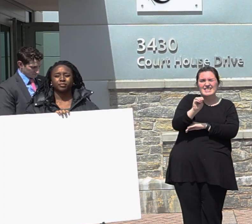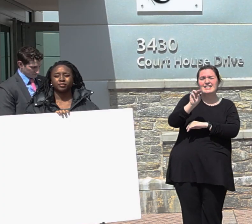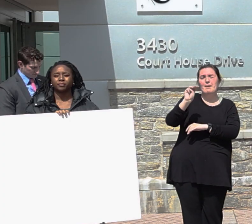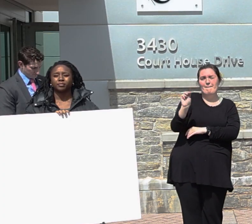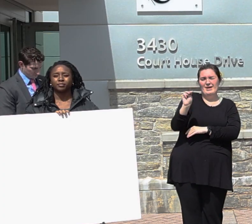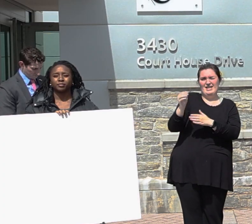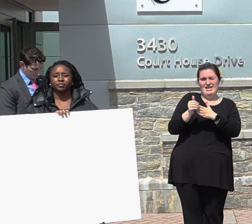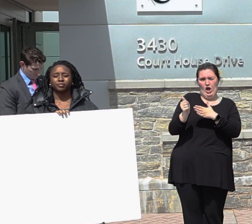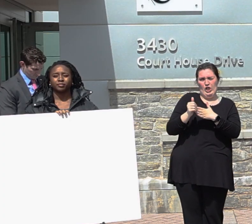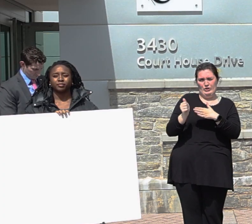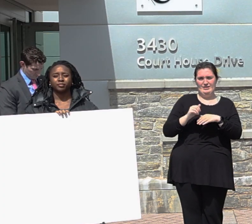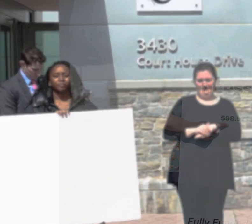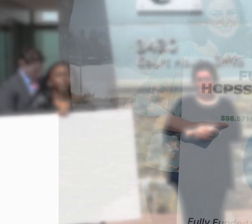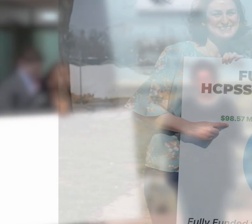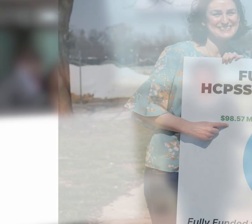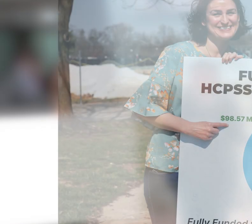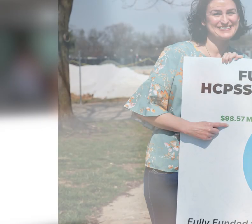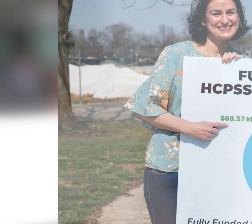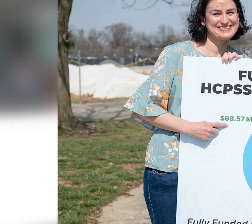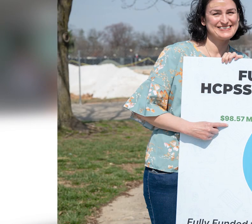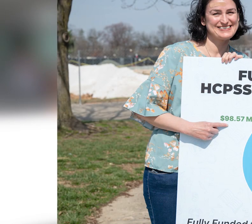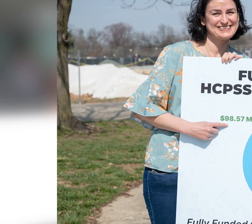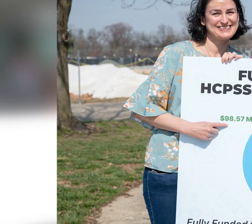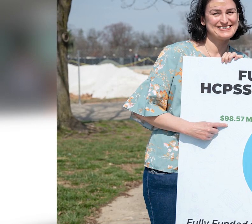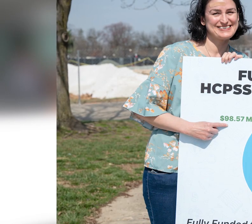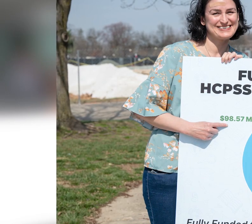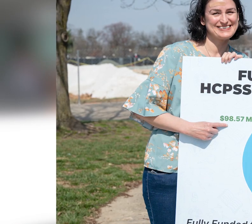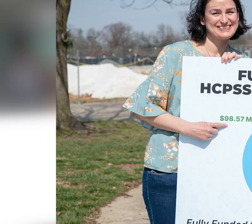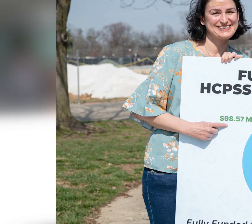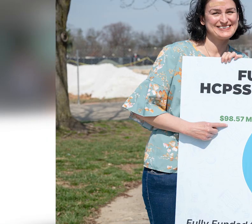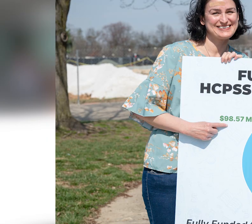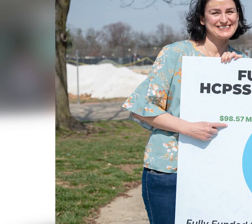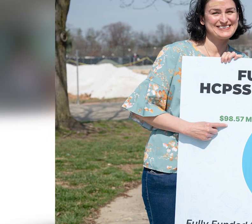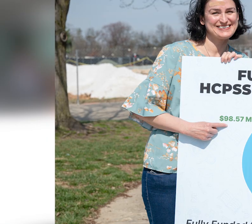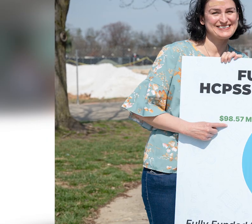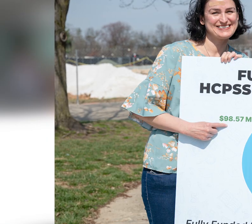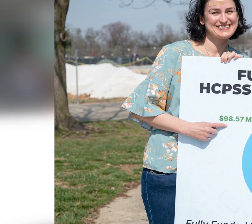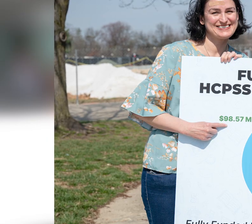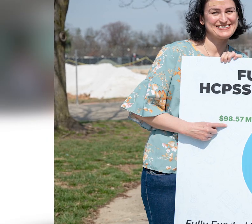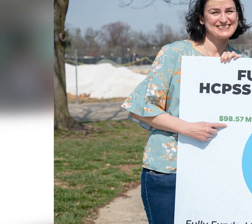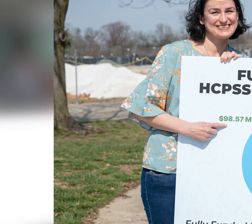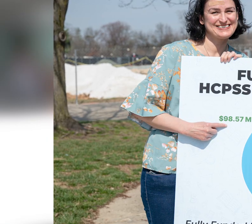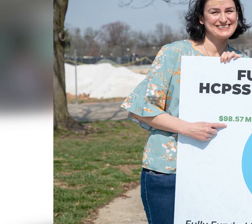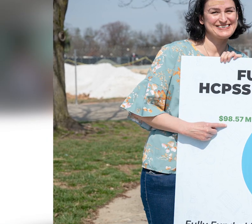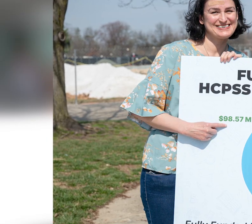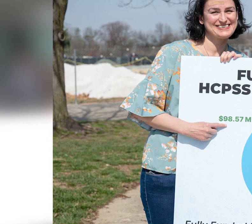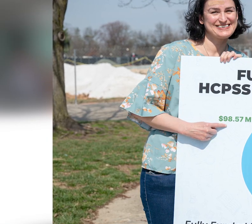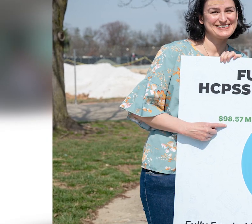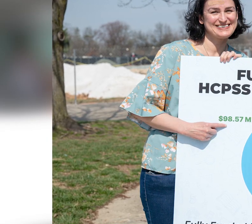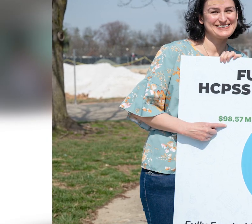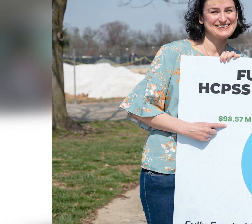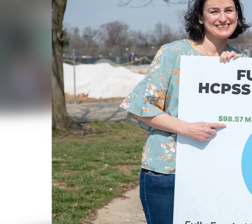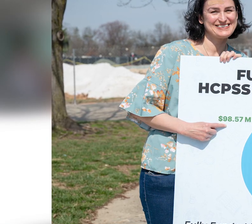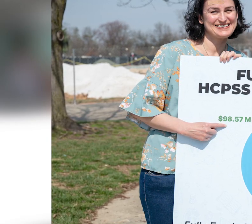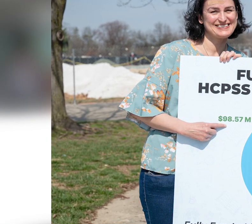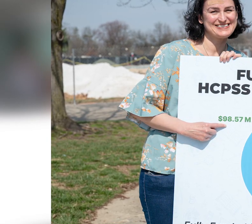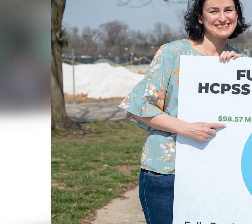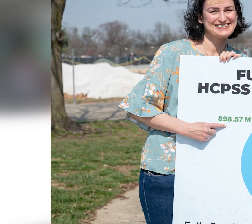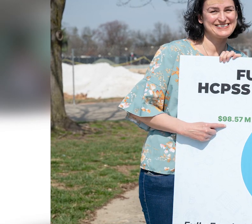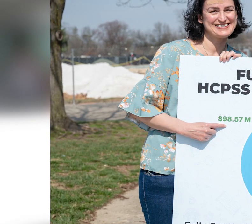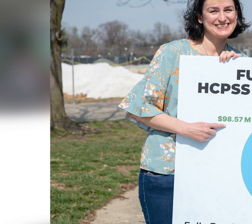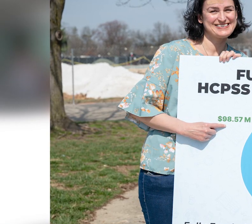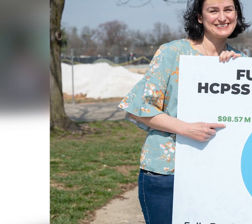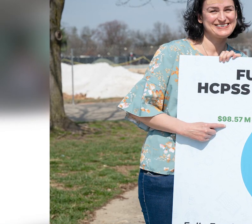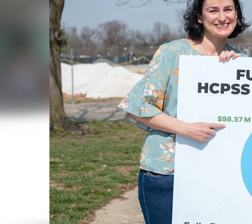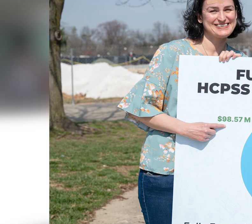And in close collaboration with Superintendent Barnes, Chair Mallow, Vice Chair Ricks, and the rest of our Board of